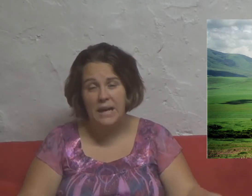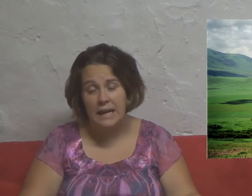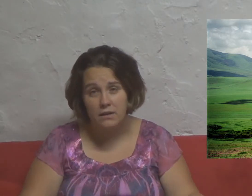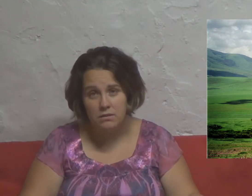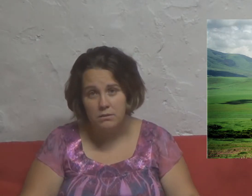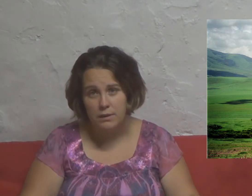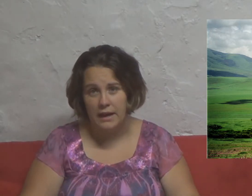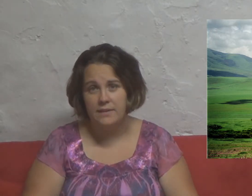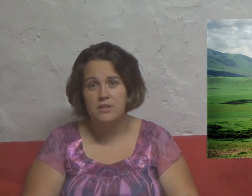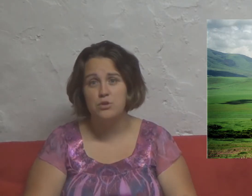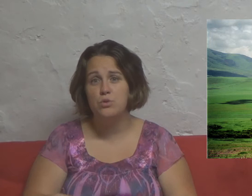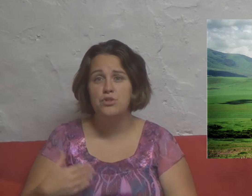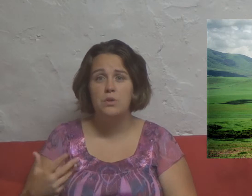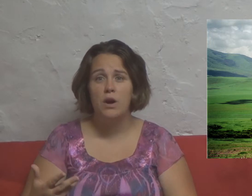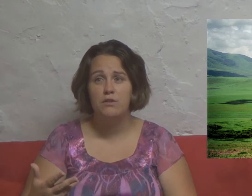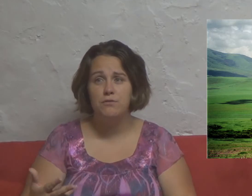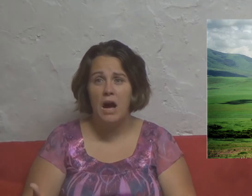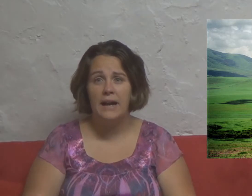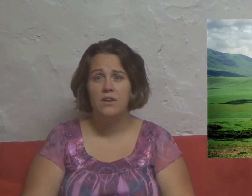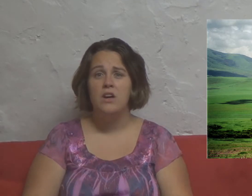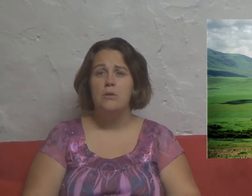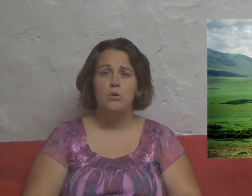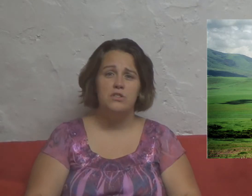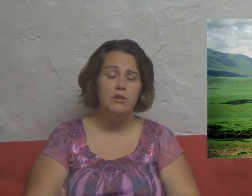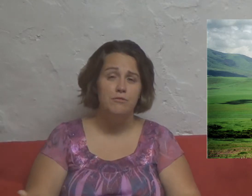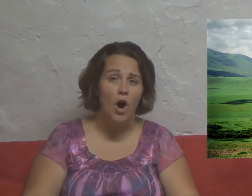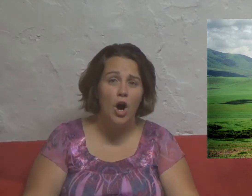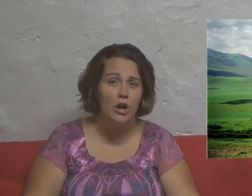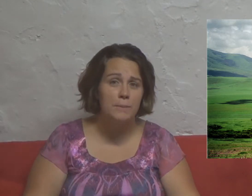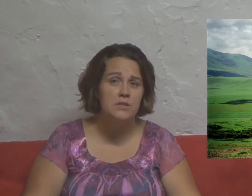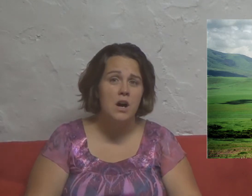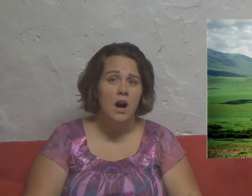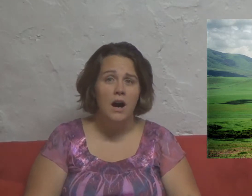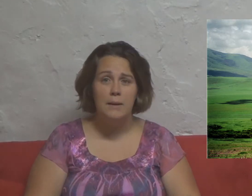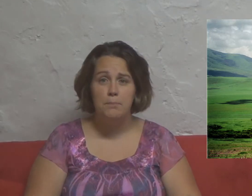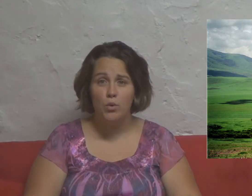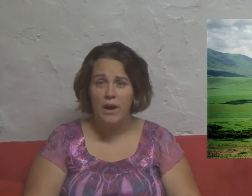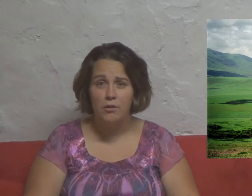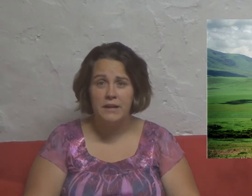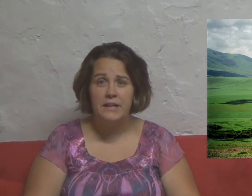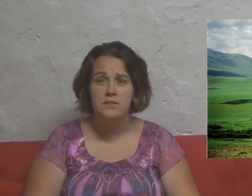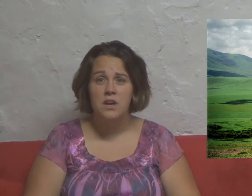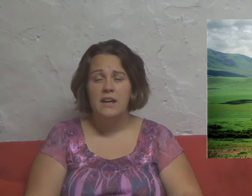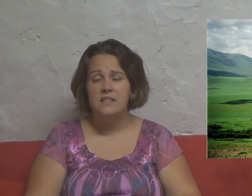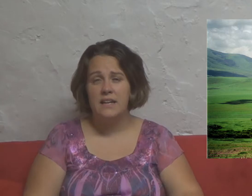big. Okay, and that's usually where you find most of the farms and prairies is